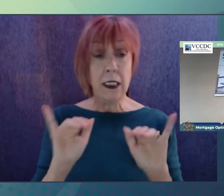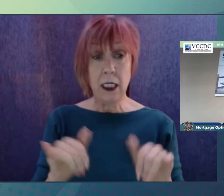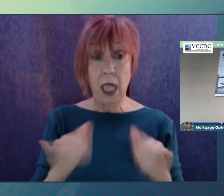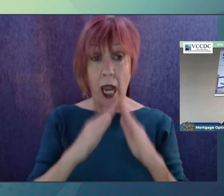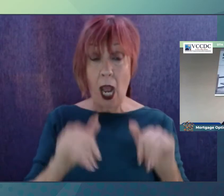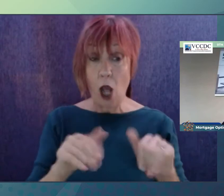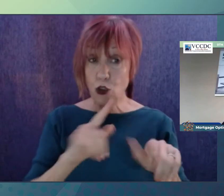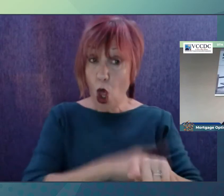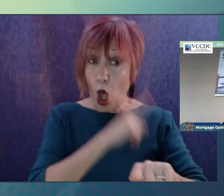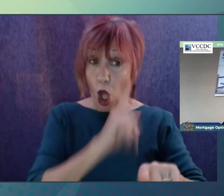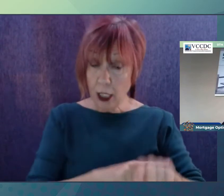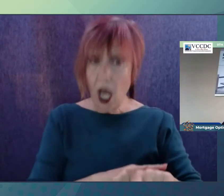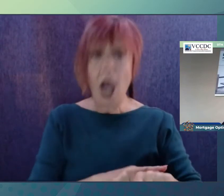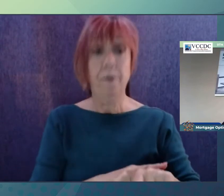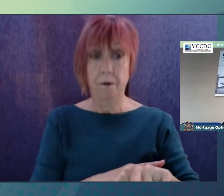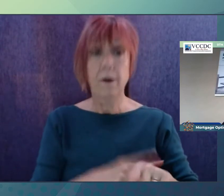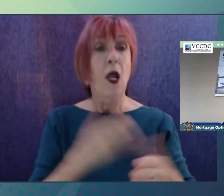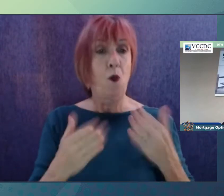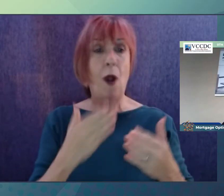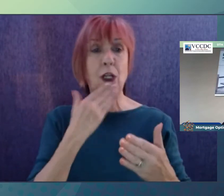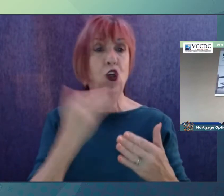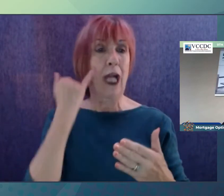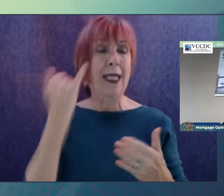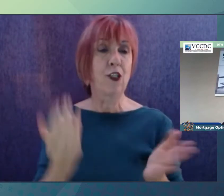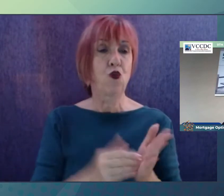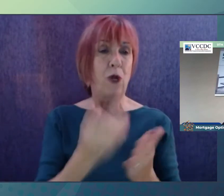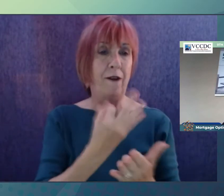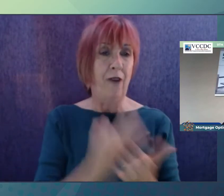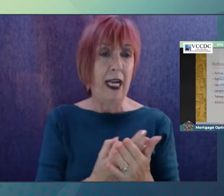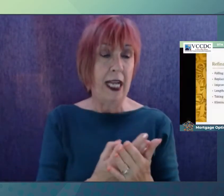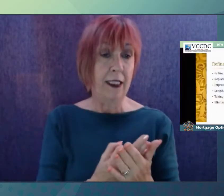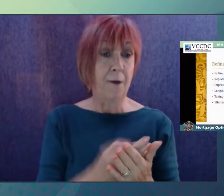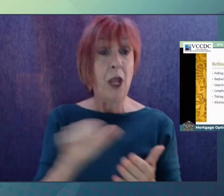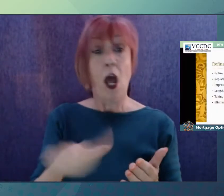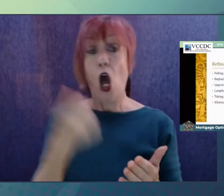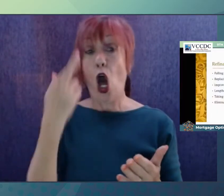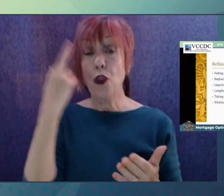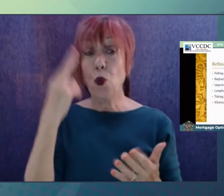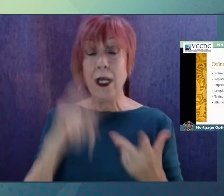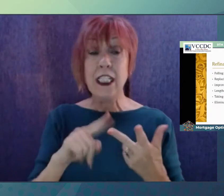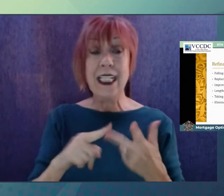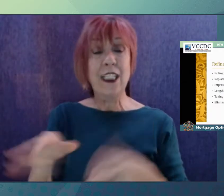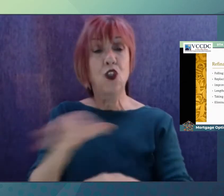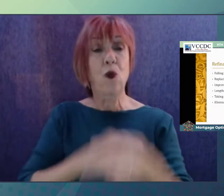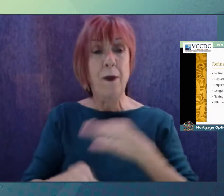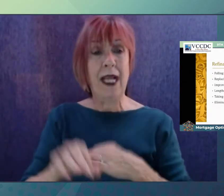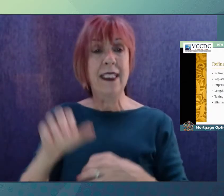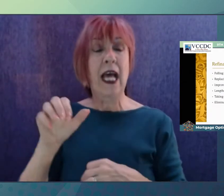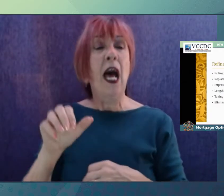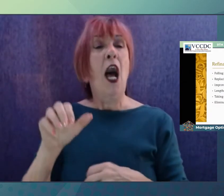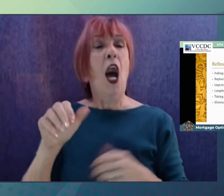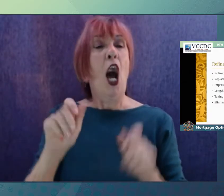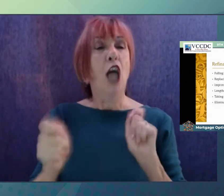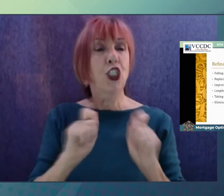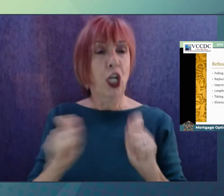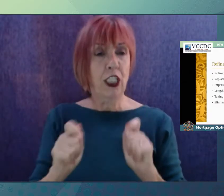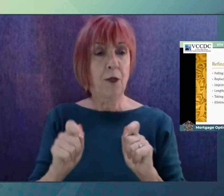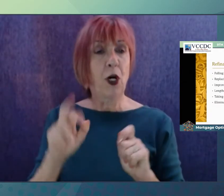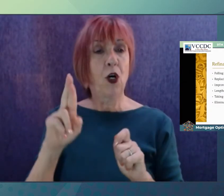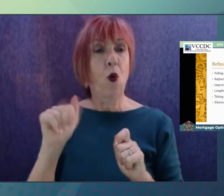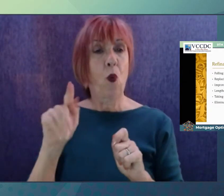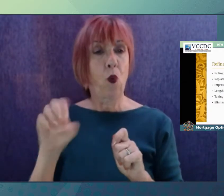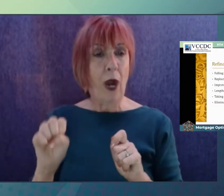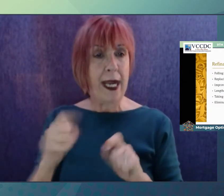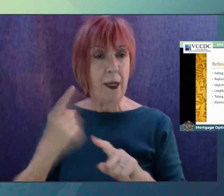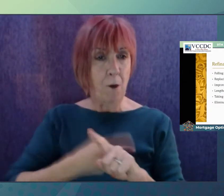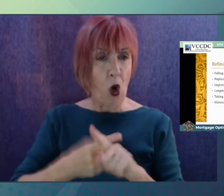fees. Second reason for refinance might be replacing an adjustable rate mortgage known as ARM. This is a good reason. If you